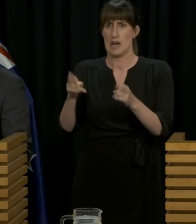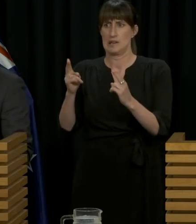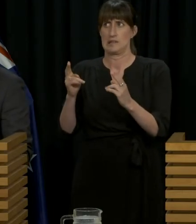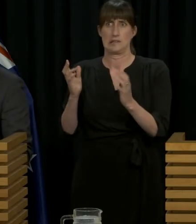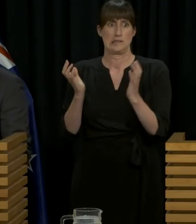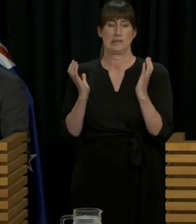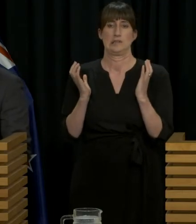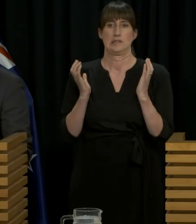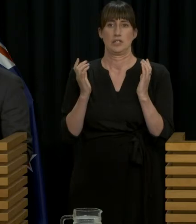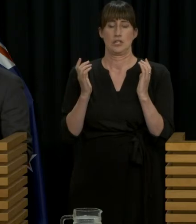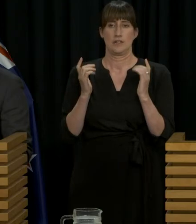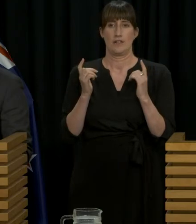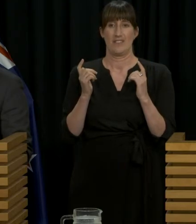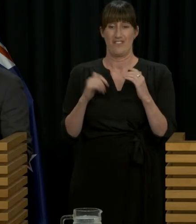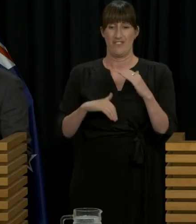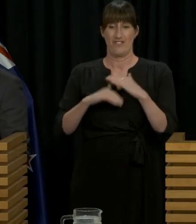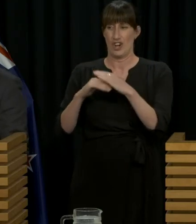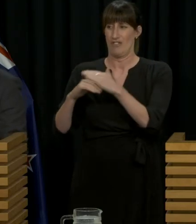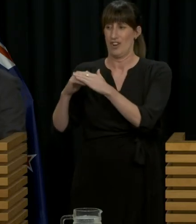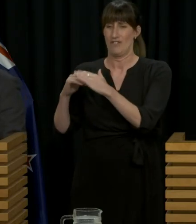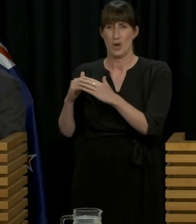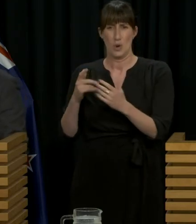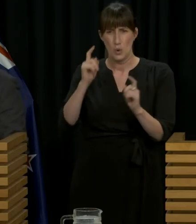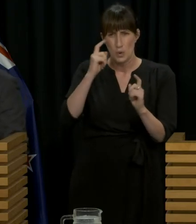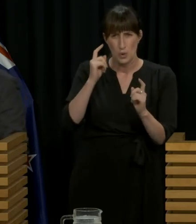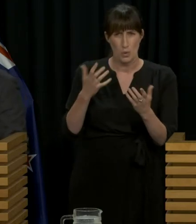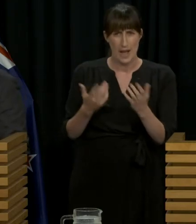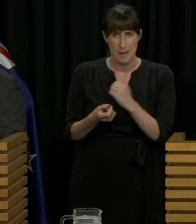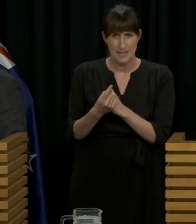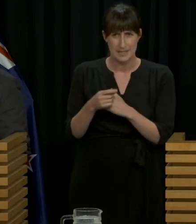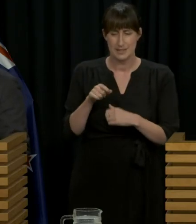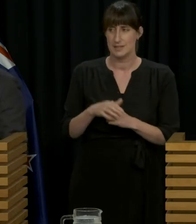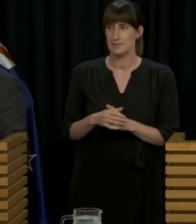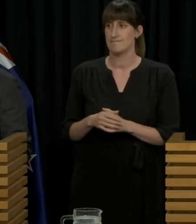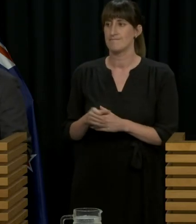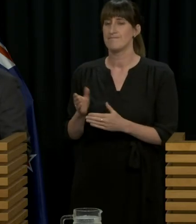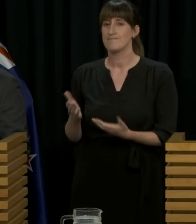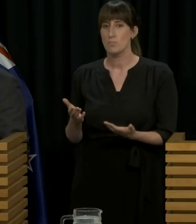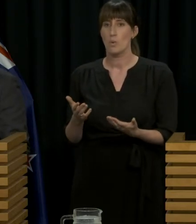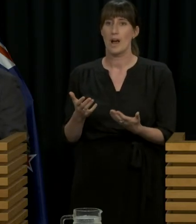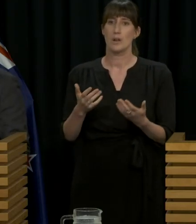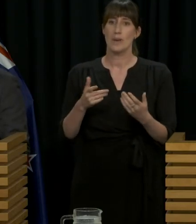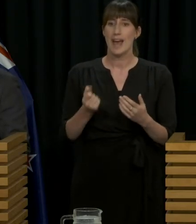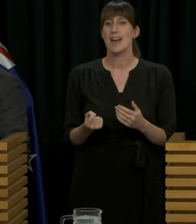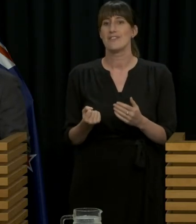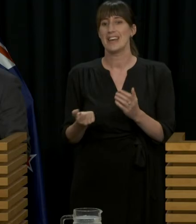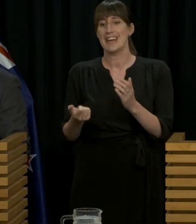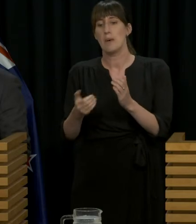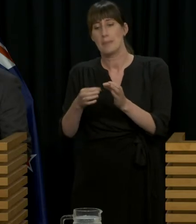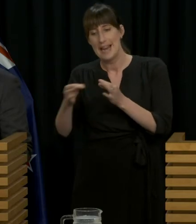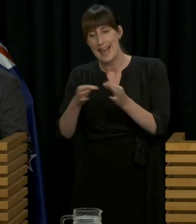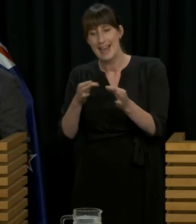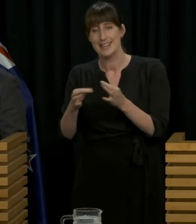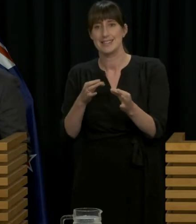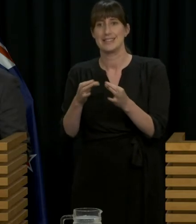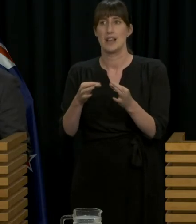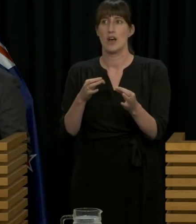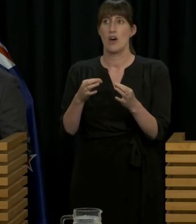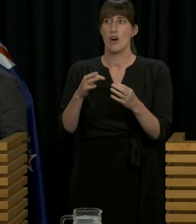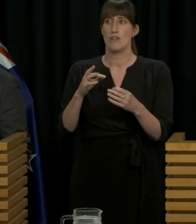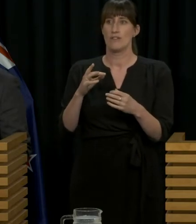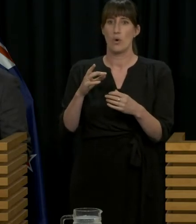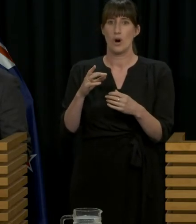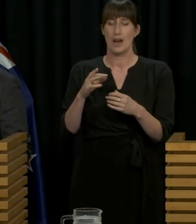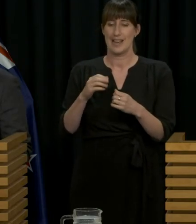is to allow for exactly these types of events. So if we had to evacuate a facility, say there was a fire, if we had an emergency landing where we suddenly had a